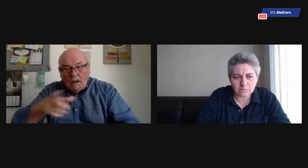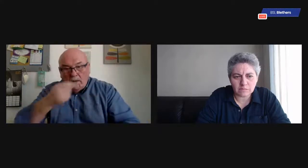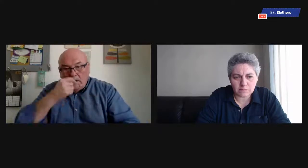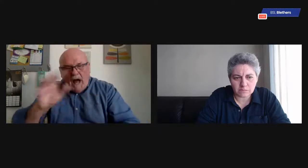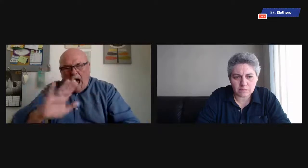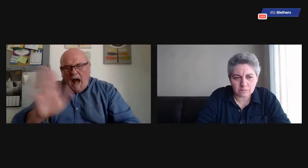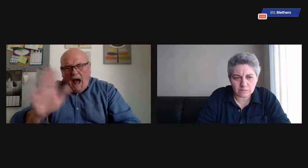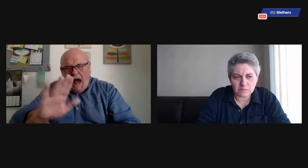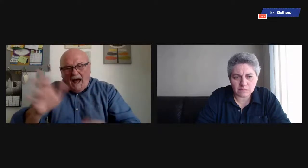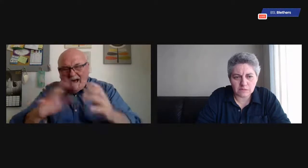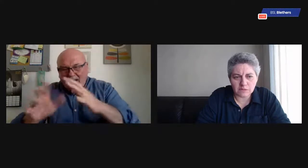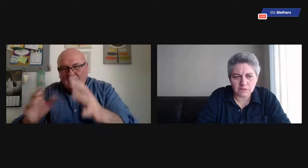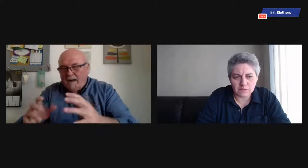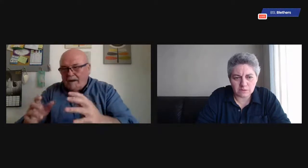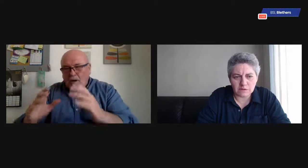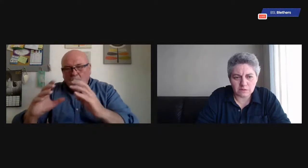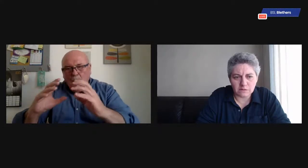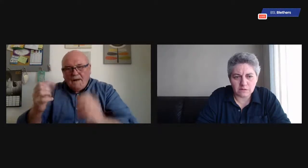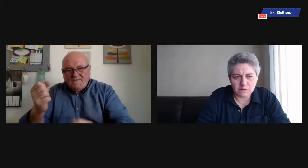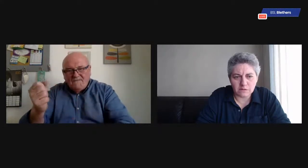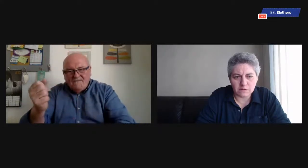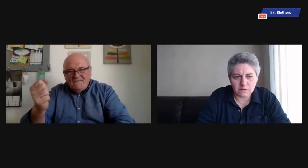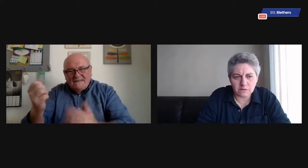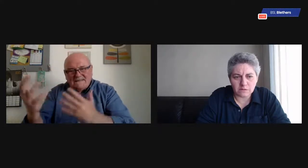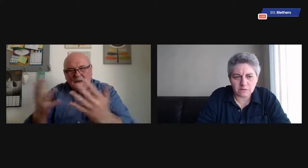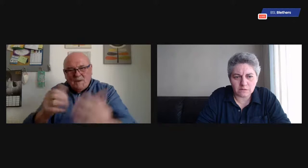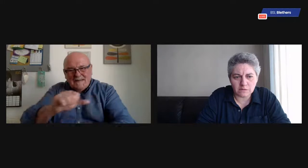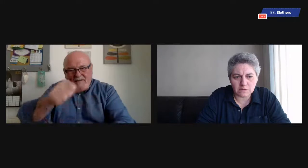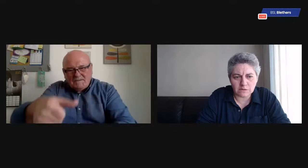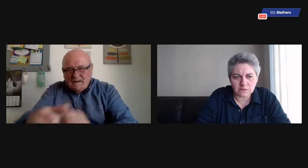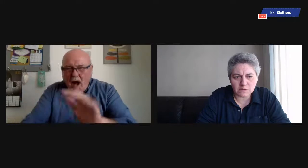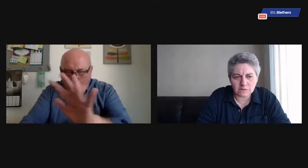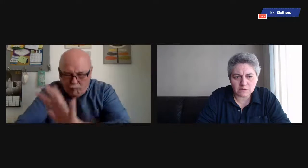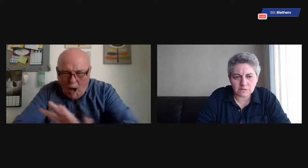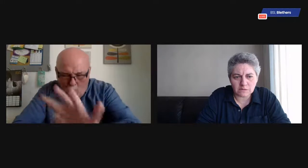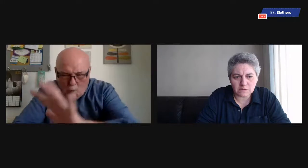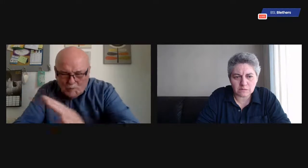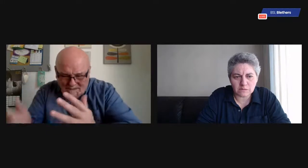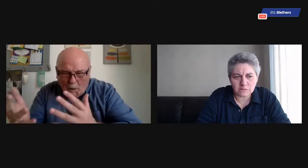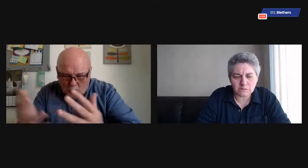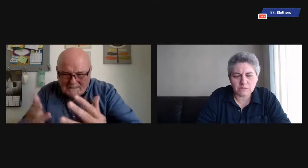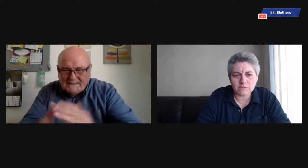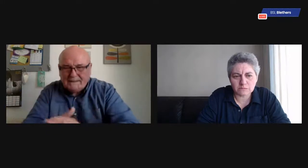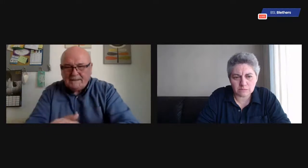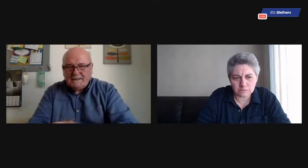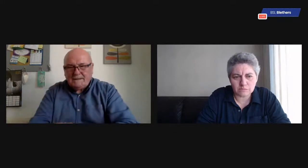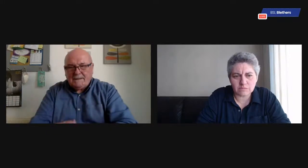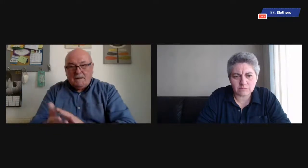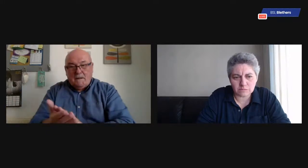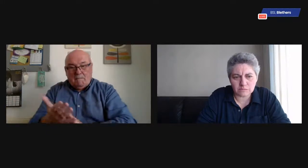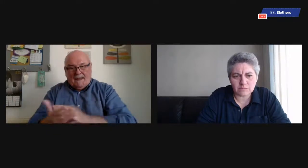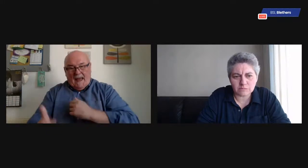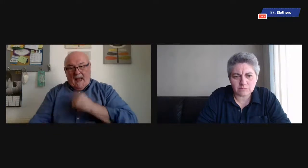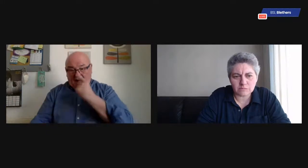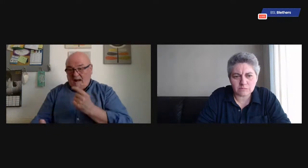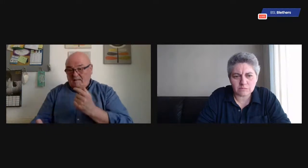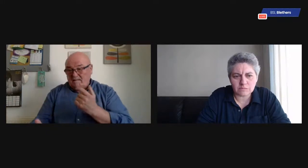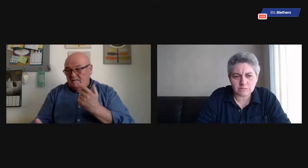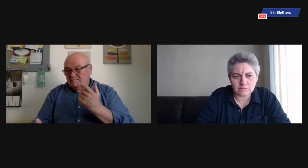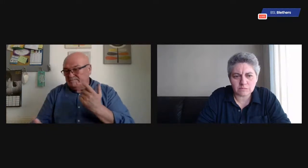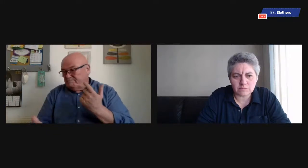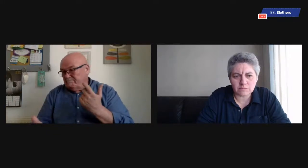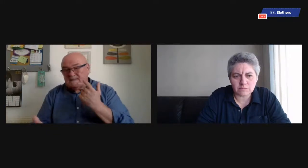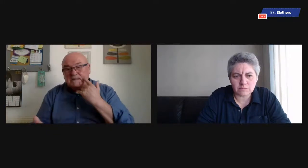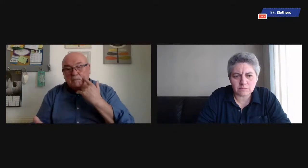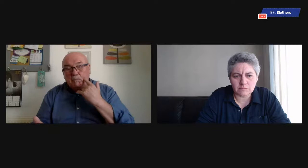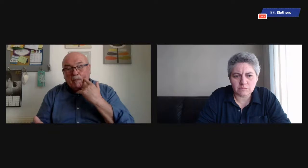building some language and also seeing how much language they have hidden there. And then we would introduce maybe things